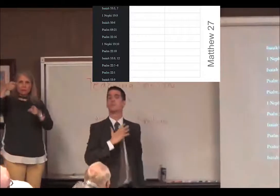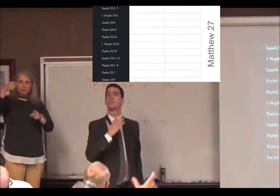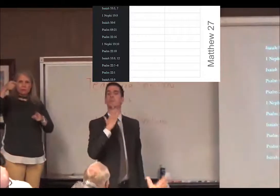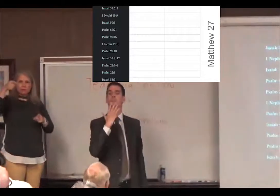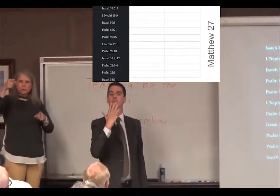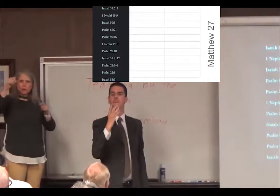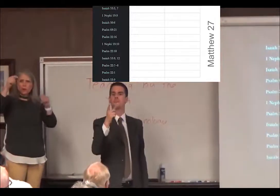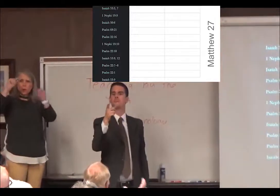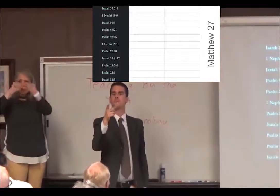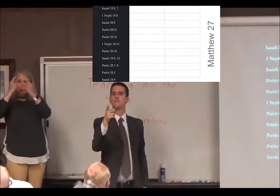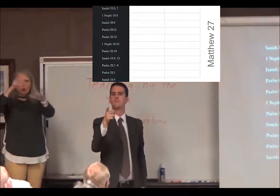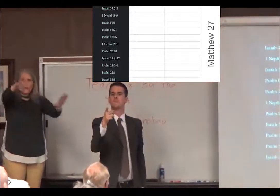Hands.